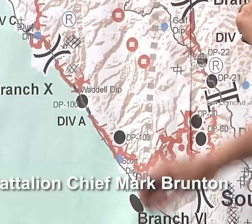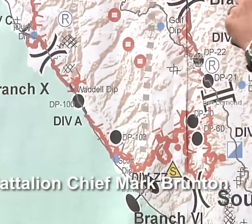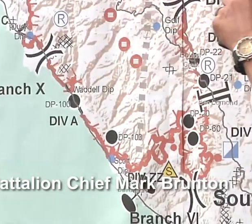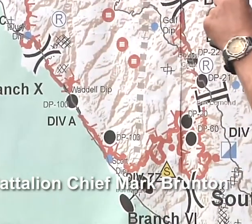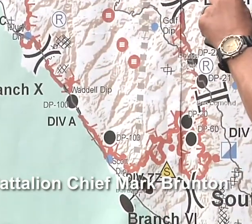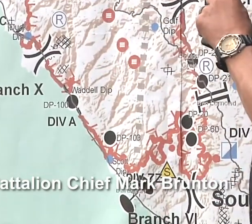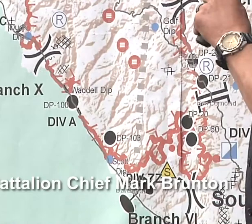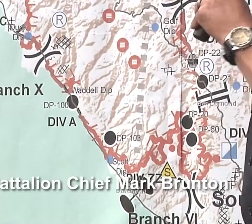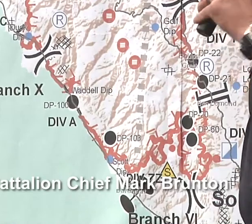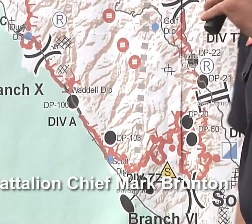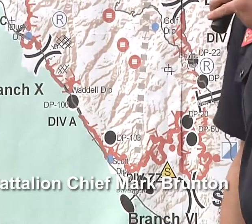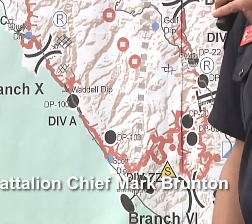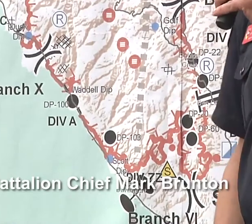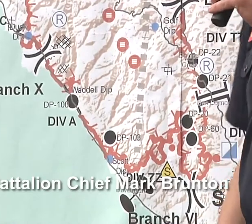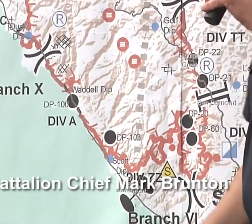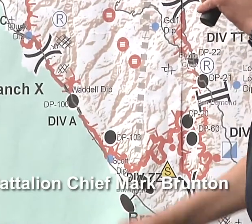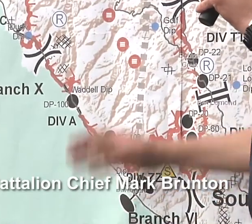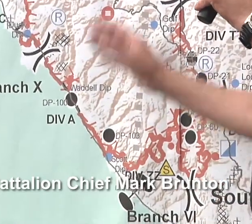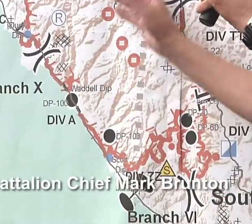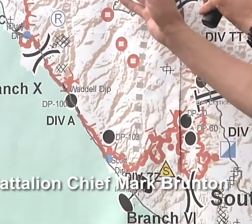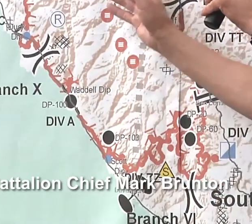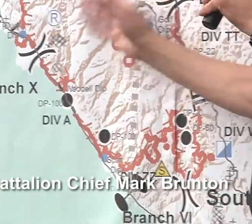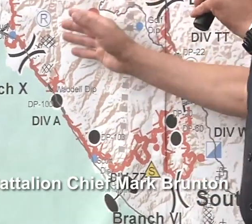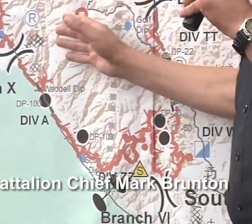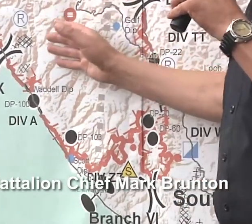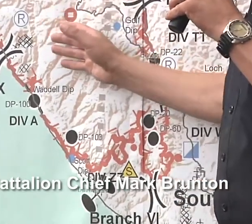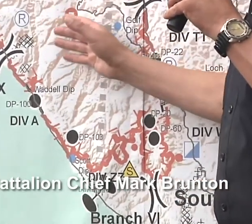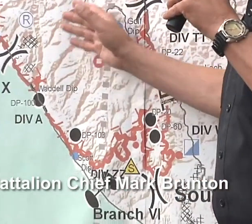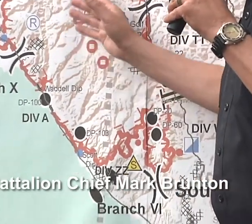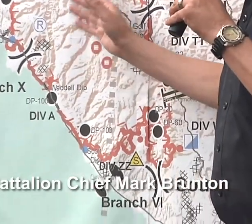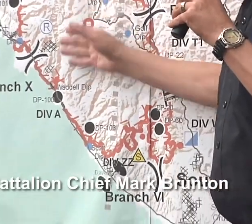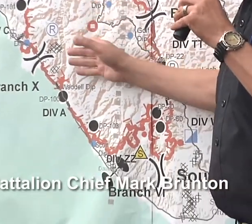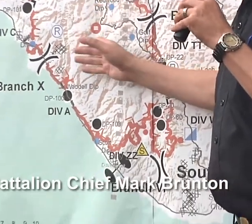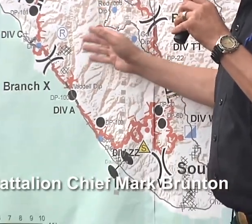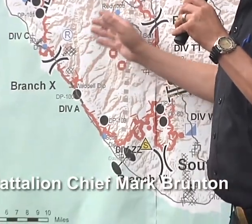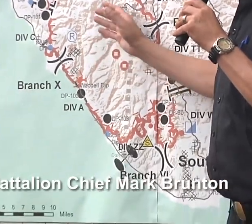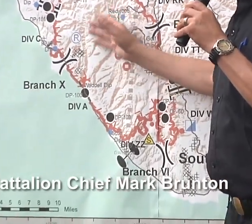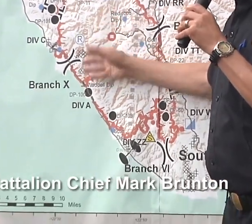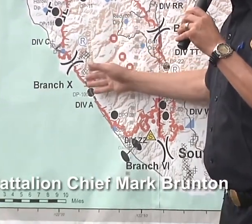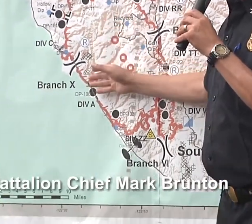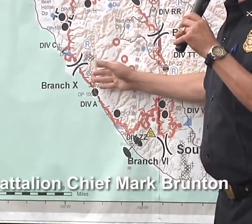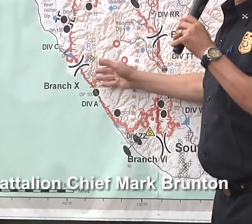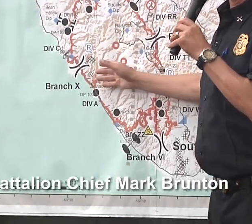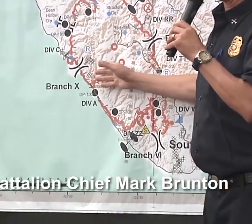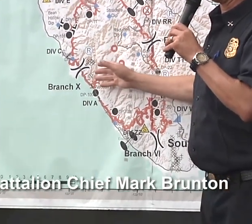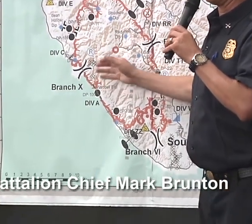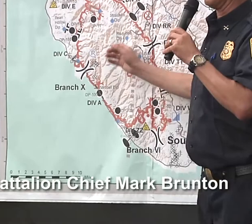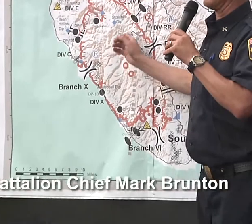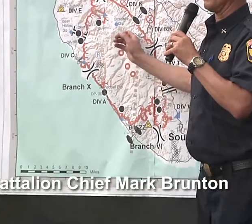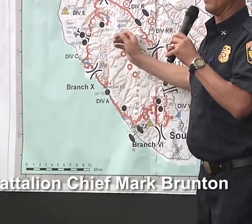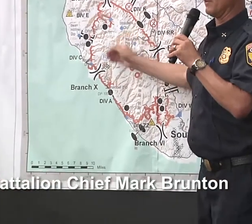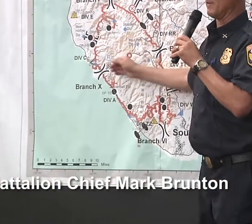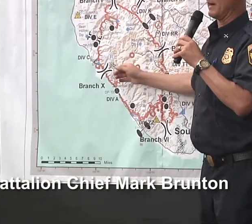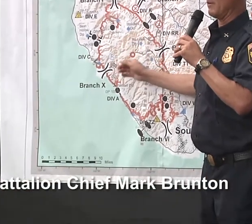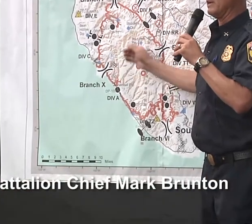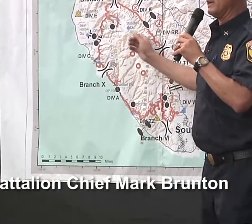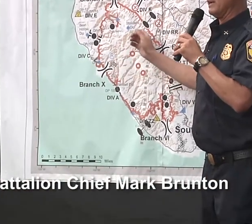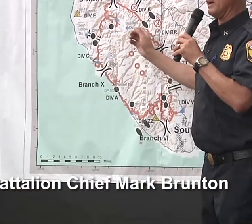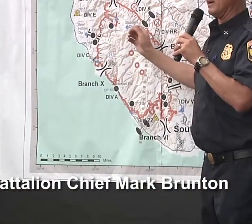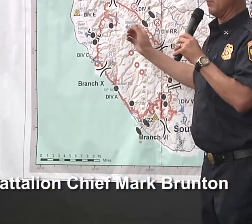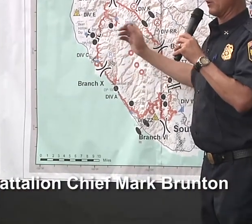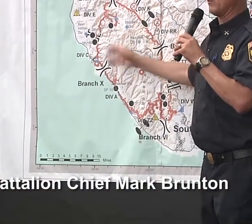Interior on the community of Bonny June, we've continued to improve, spot controls of the